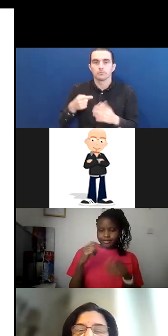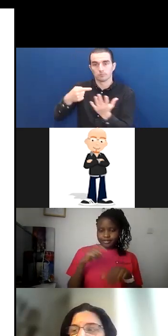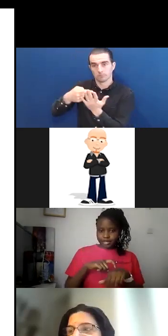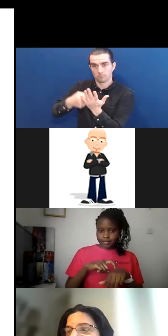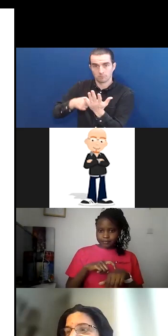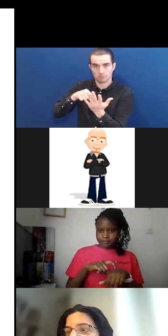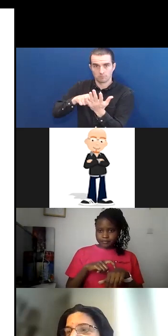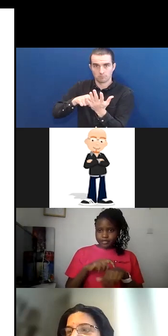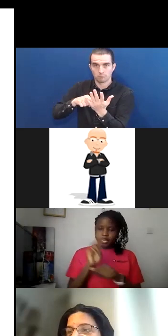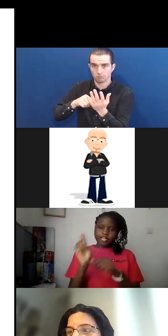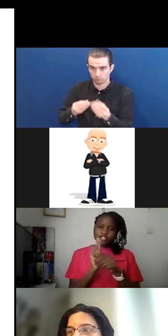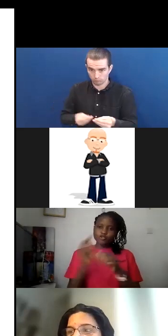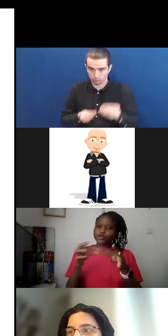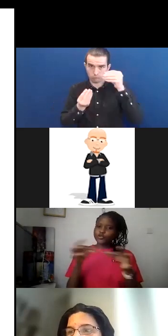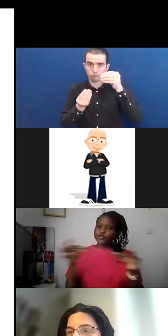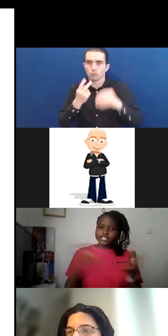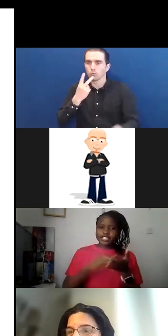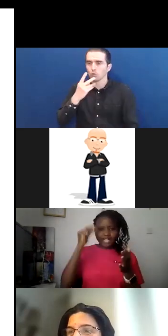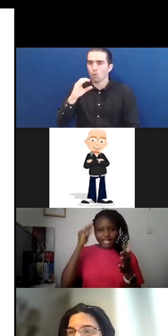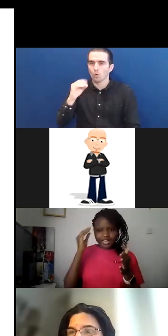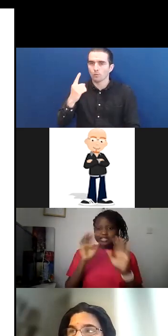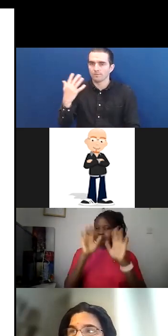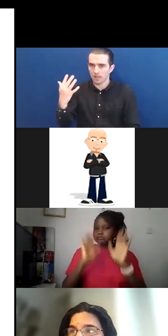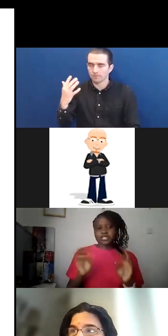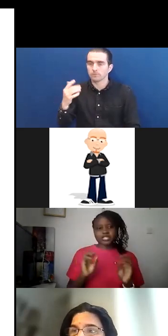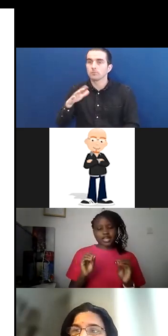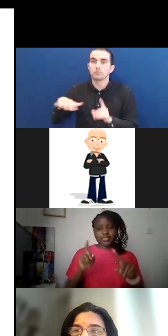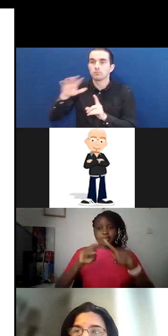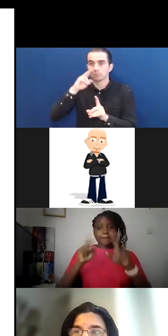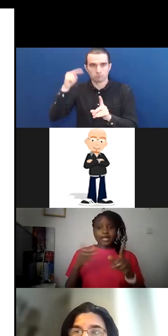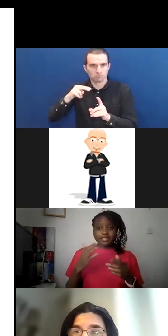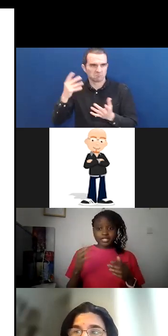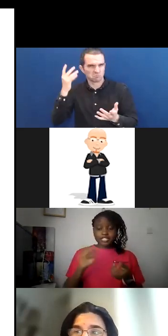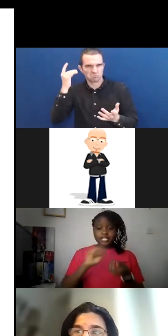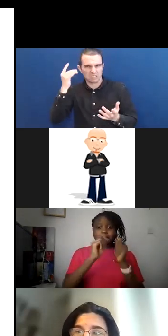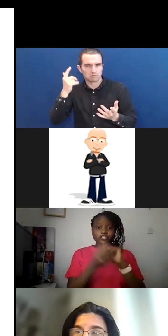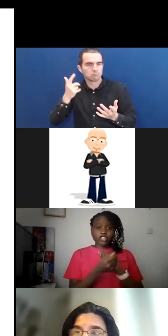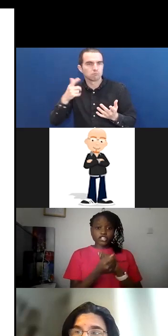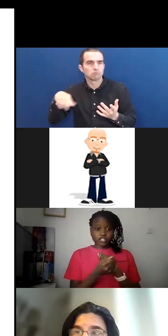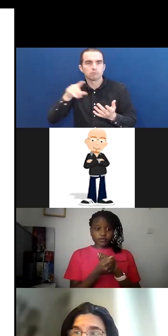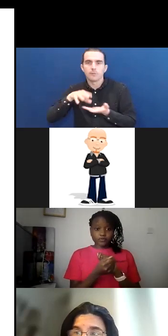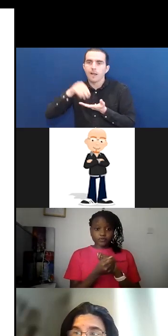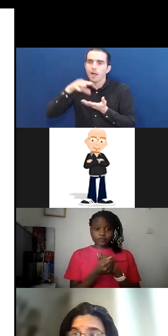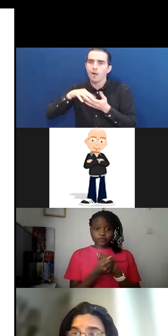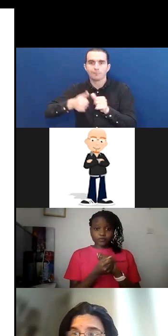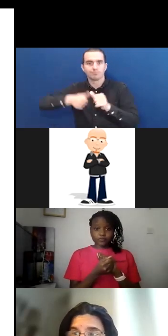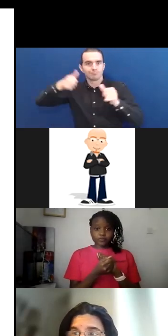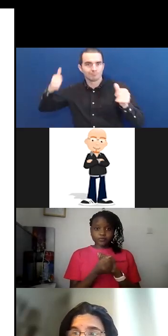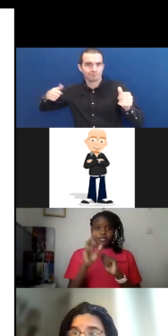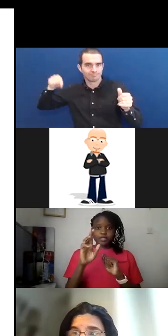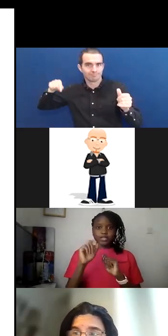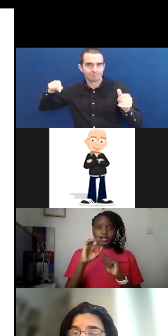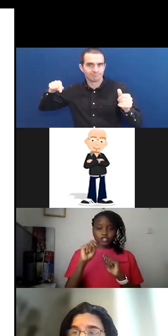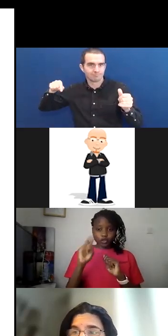distance learning? It wasn't that important, etc. And it seems that things have changed. The rationale, of course, is that 1 billion